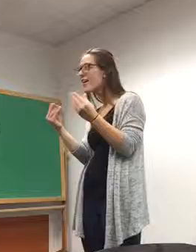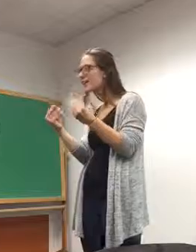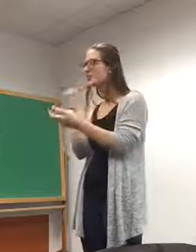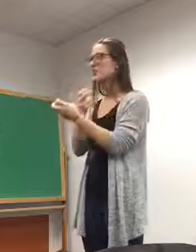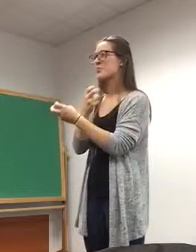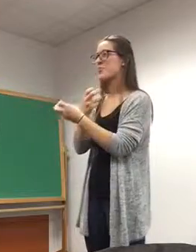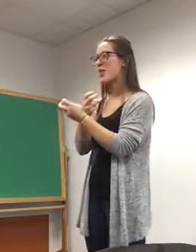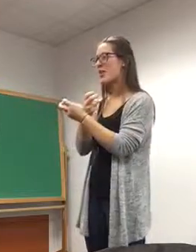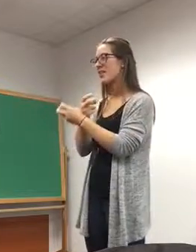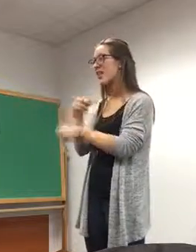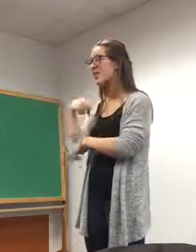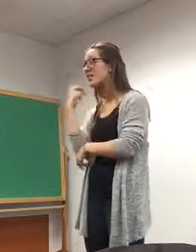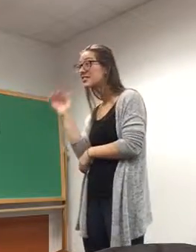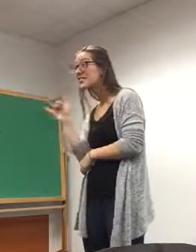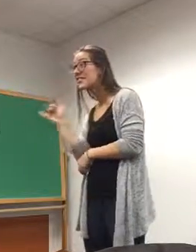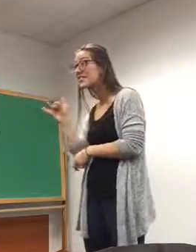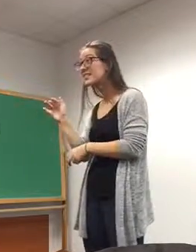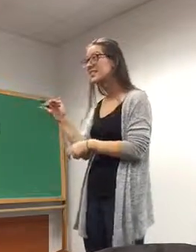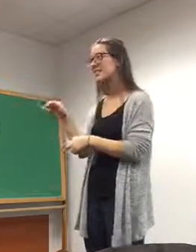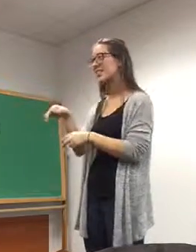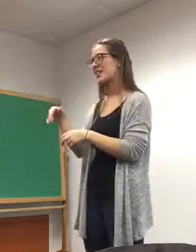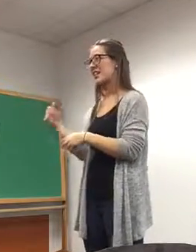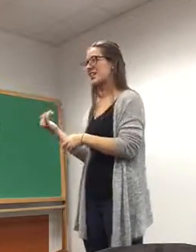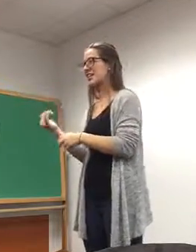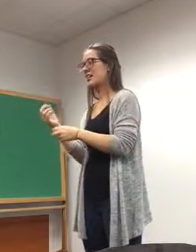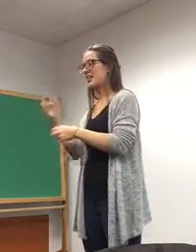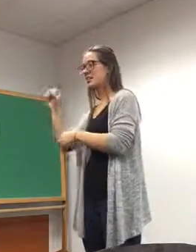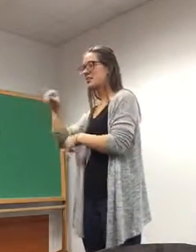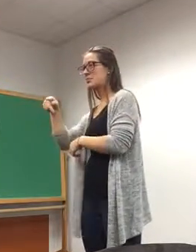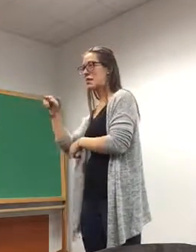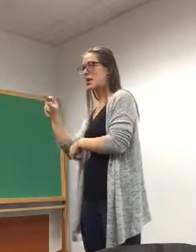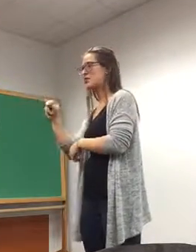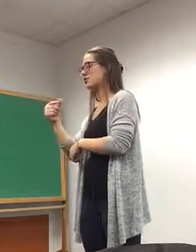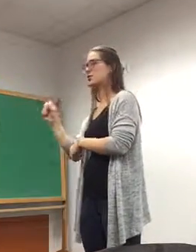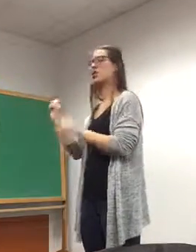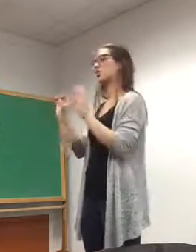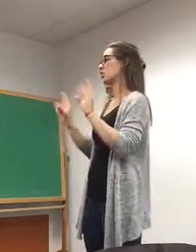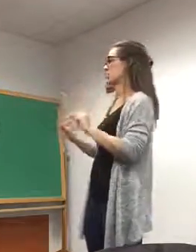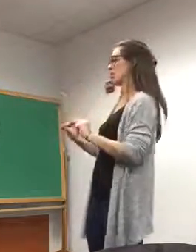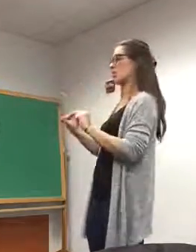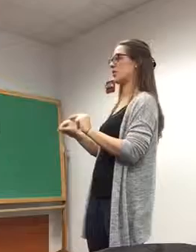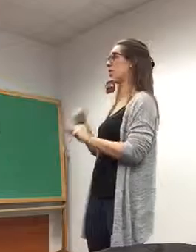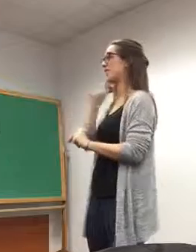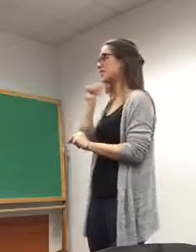just like a sponge. No, it doesn't feel like a sponge. It looks a little bit like it, but it doesn't feel like a sponge.